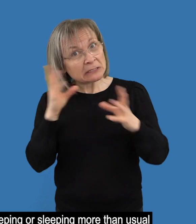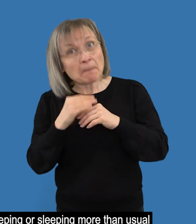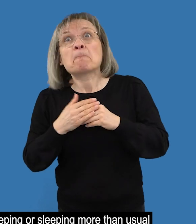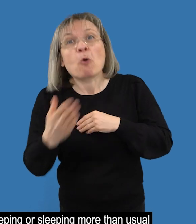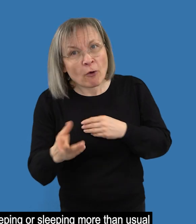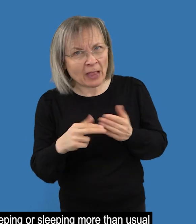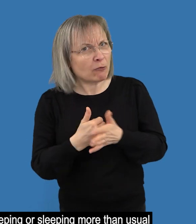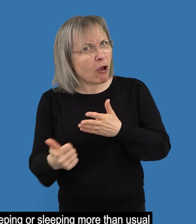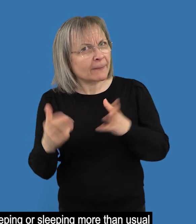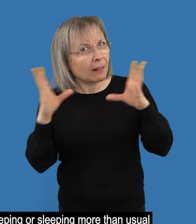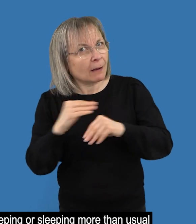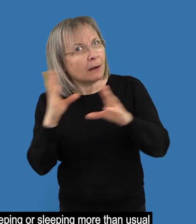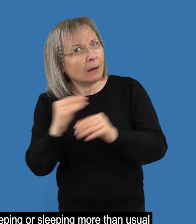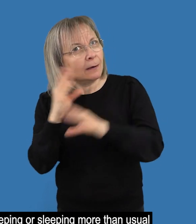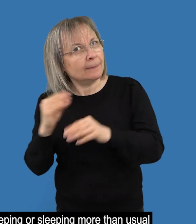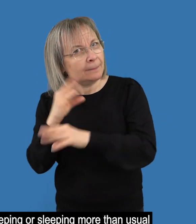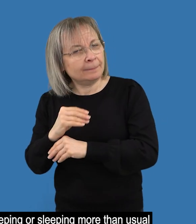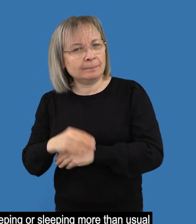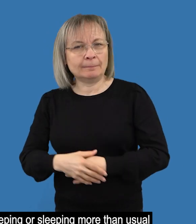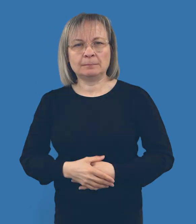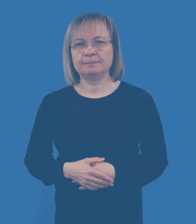Difficulty sleeping or sleeping more than usual.